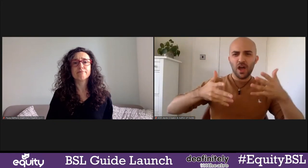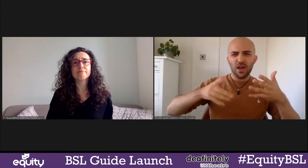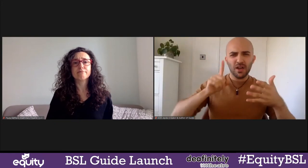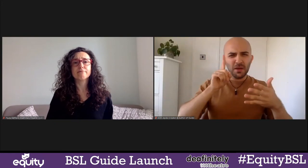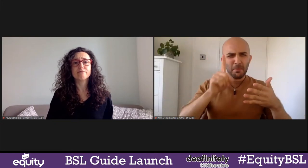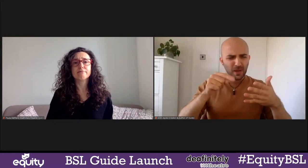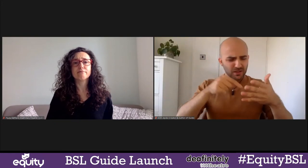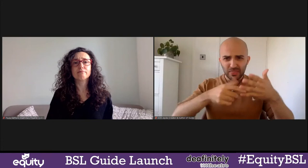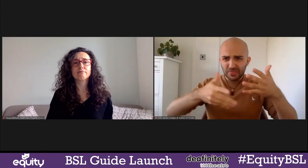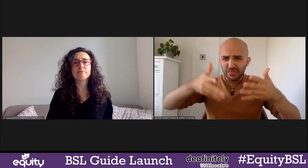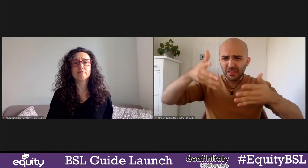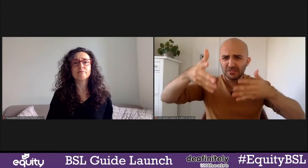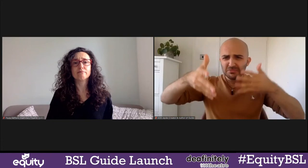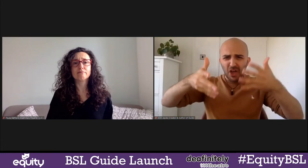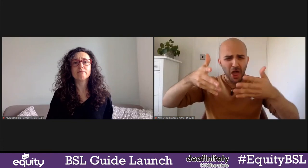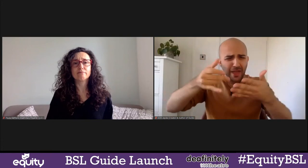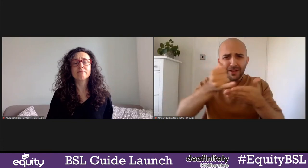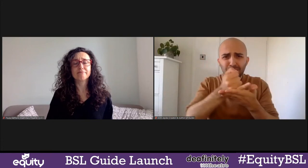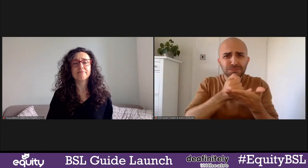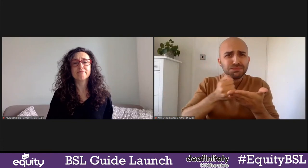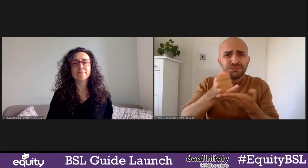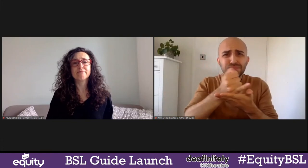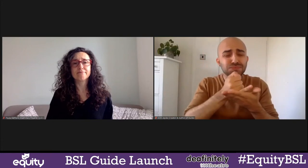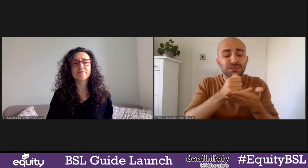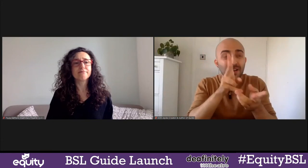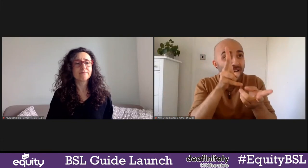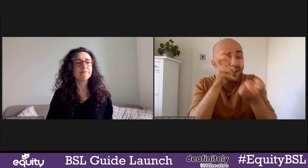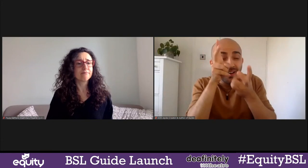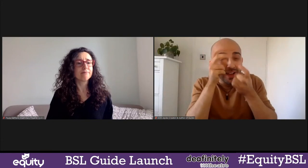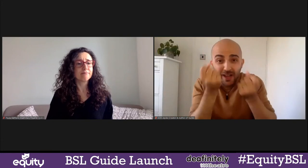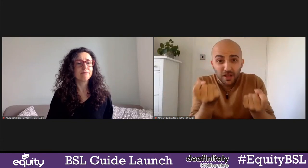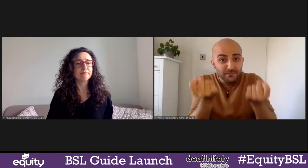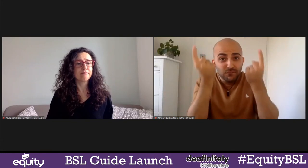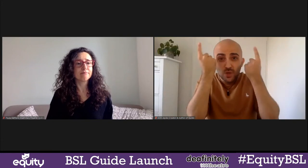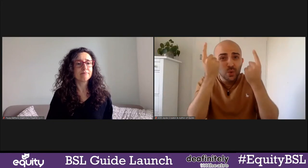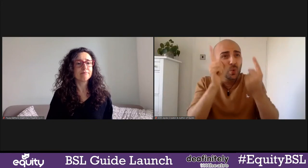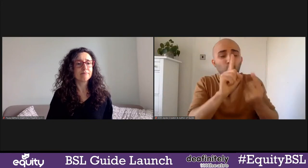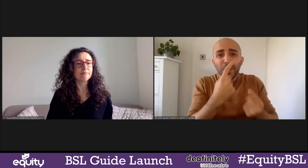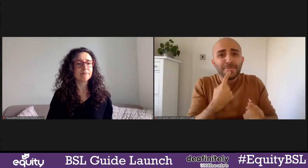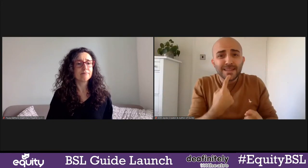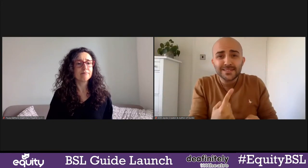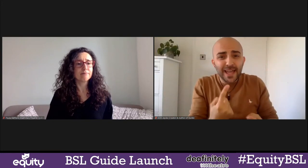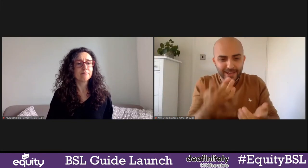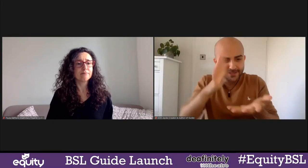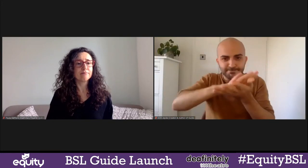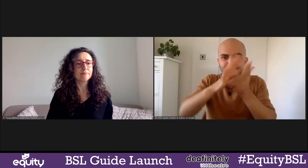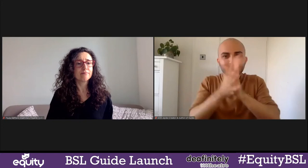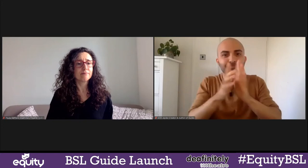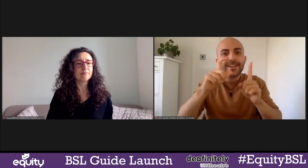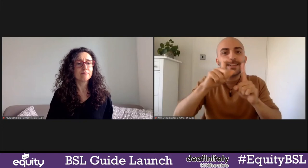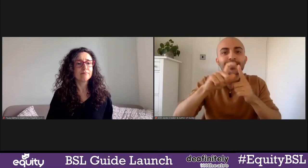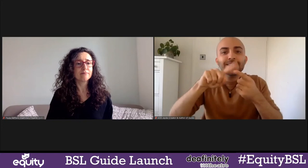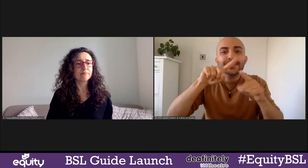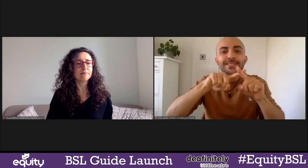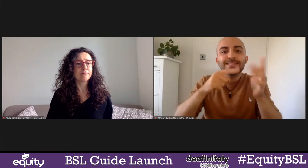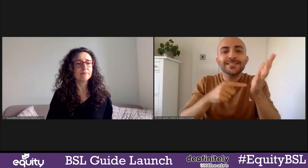play a hearing character who can sign. But the quality of their sign language is poor, it's unintelligible, nobody understands what they're